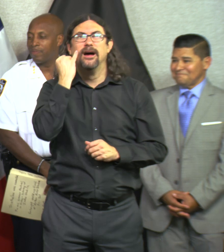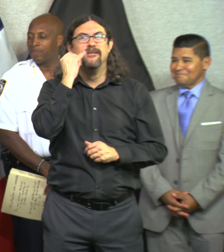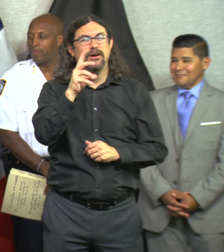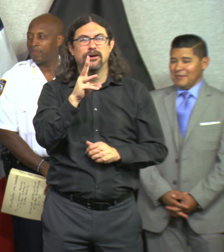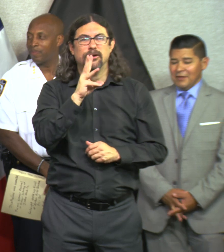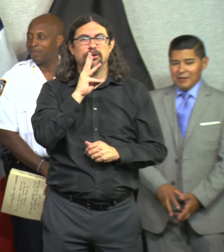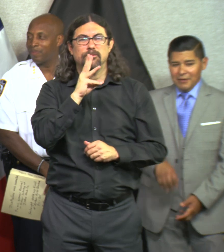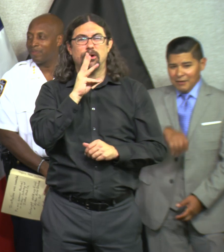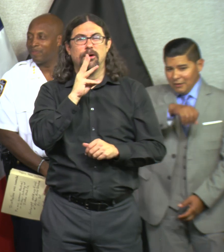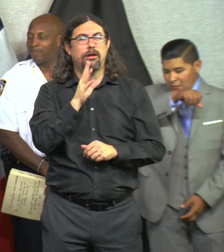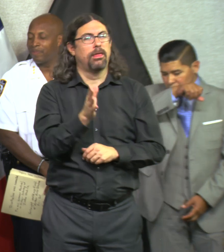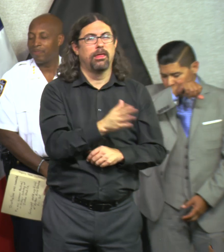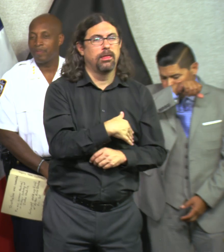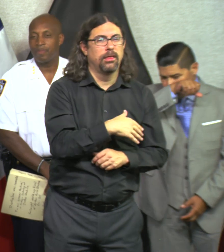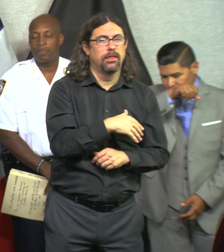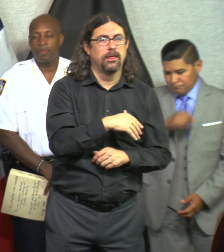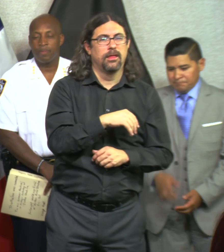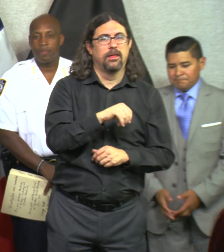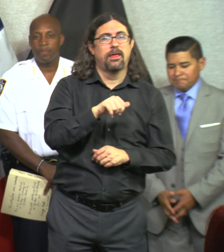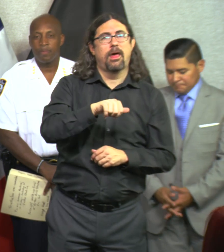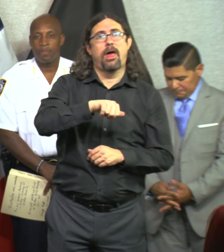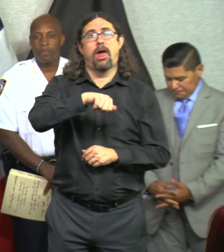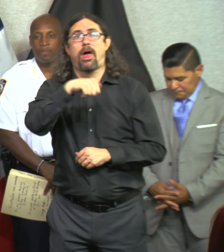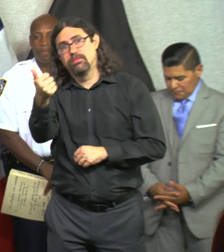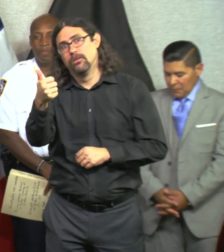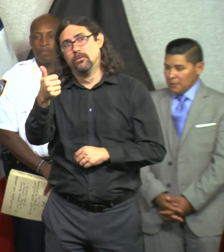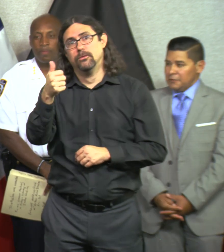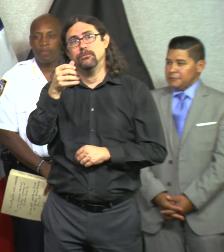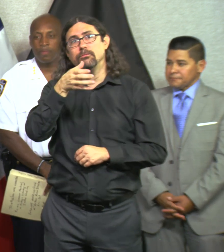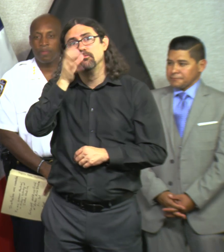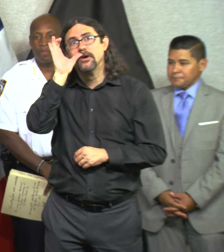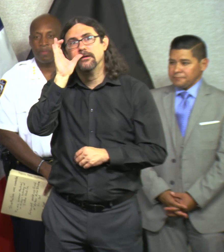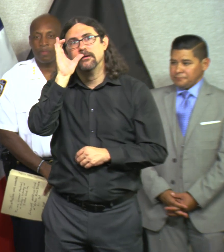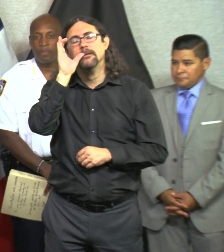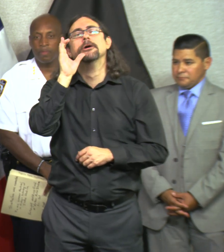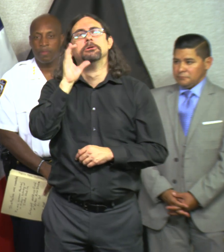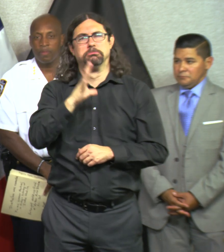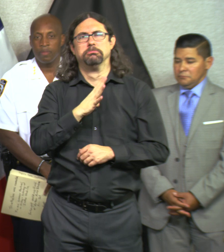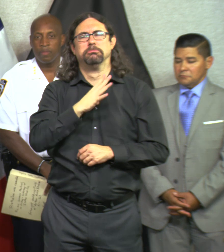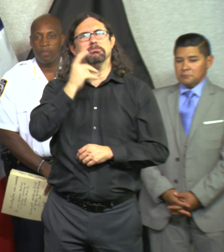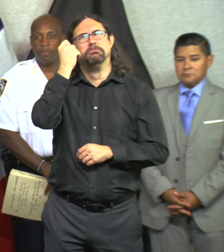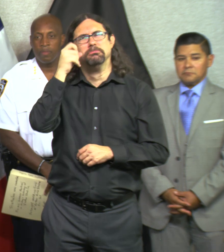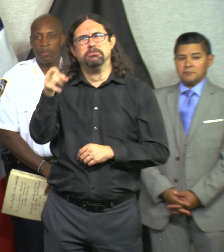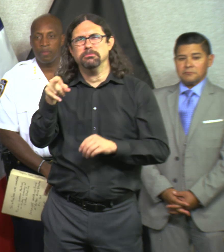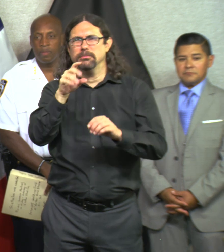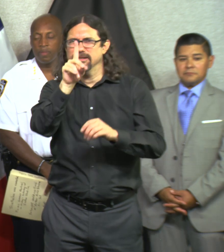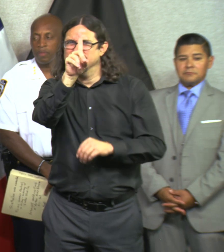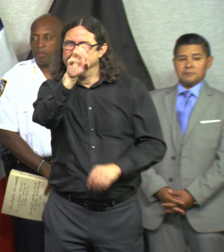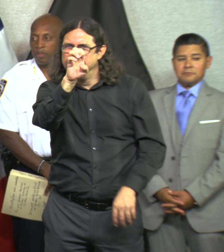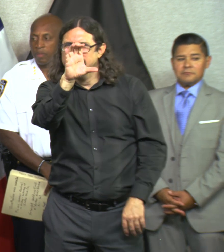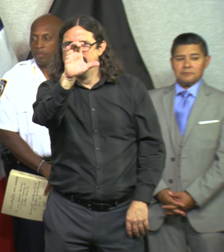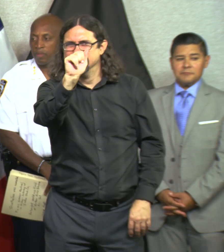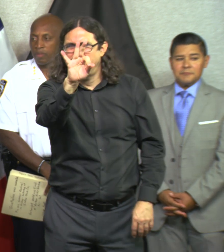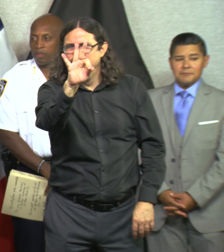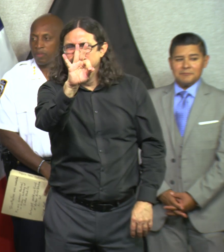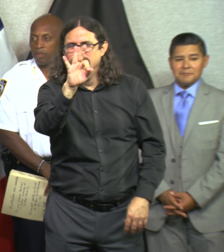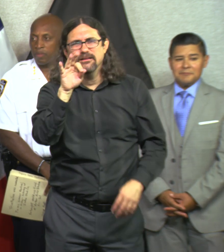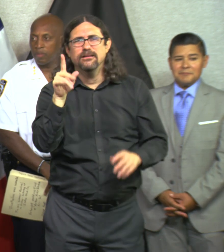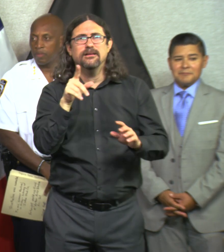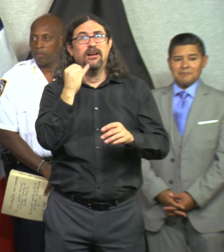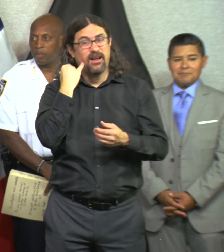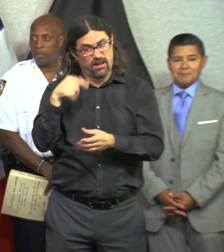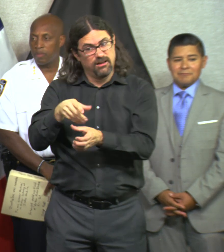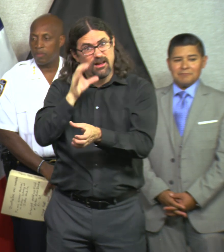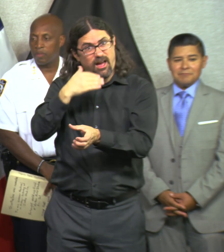are decaffeinated and also stay away from alcoholic beverages. I'm not saying don't drink them, but just don't use them